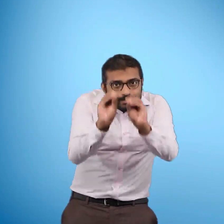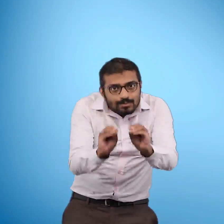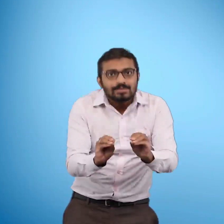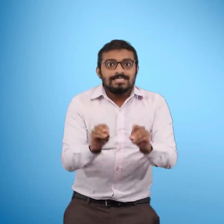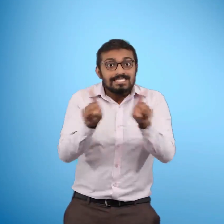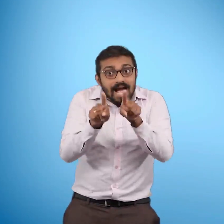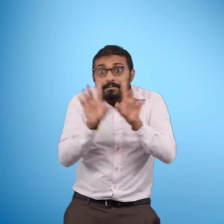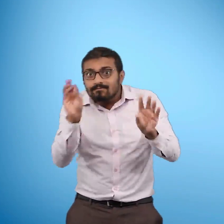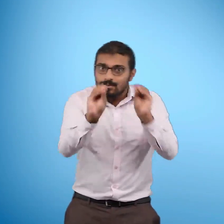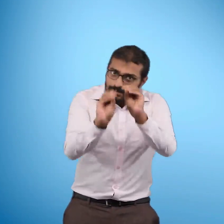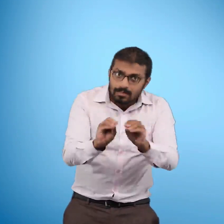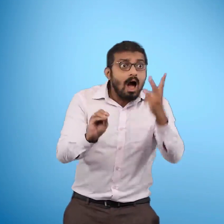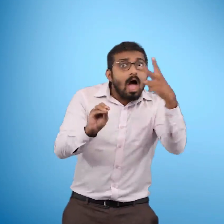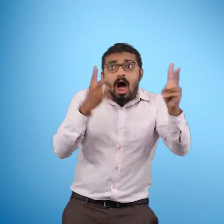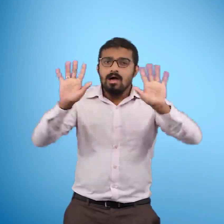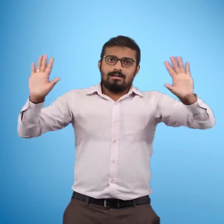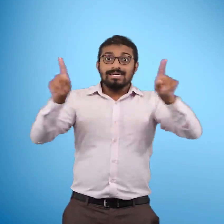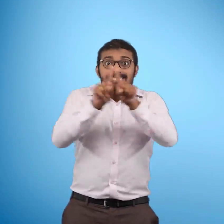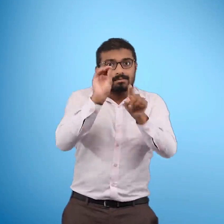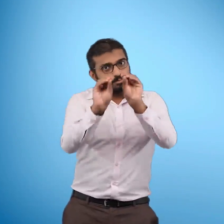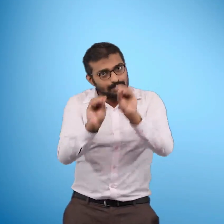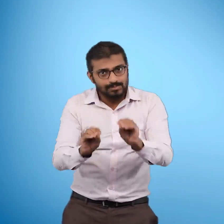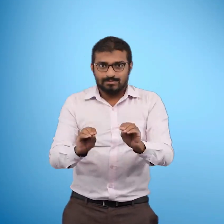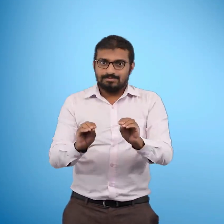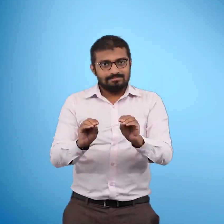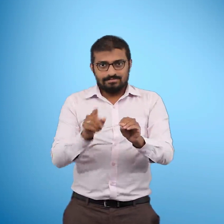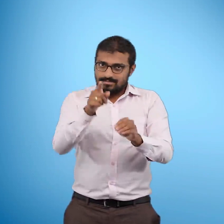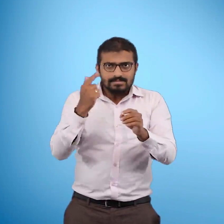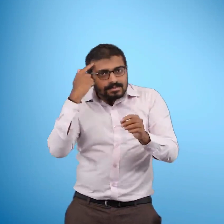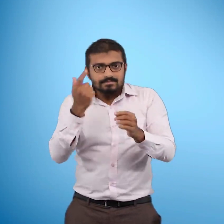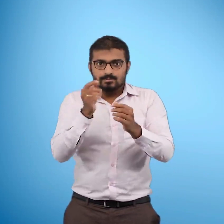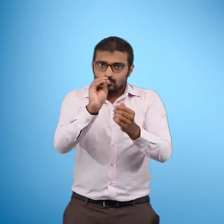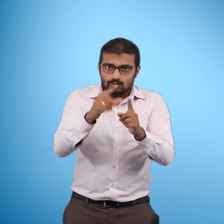are common factors of 25 and 35.